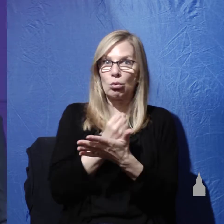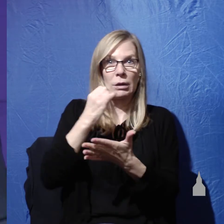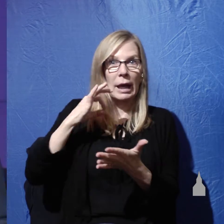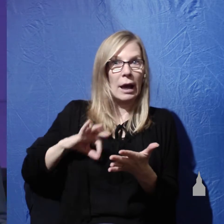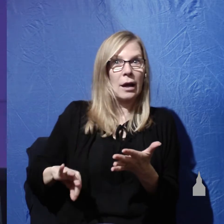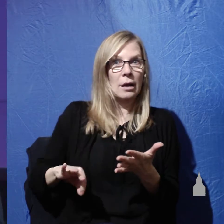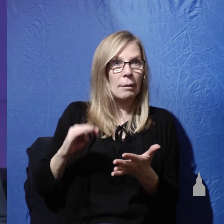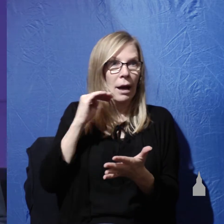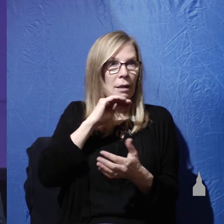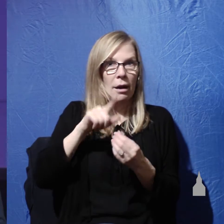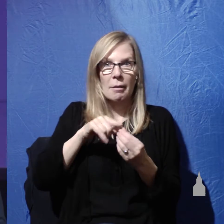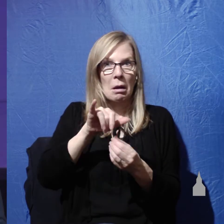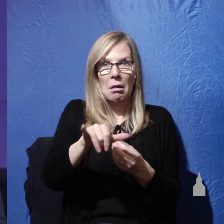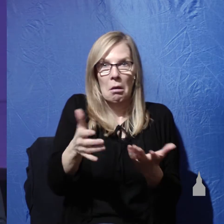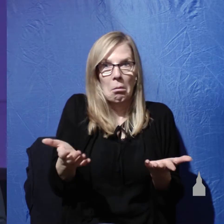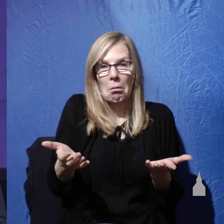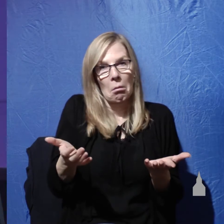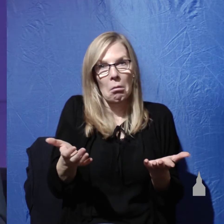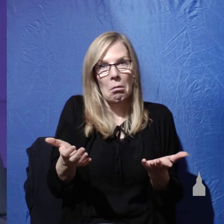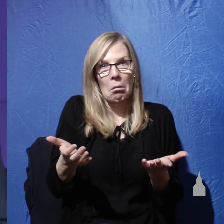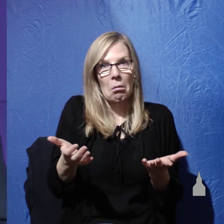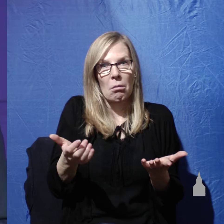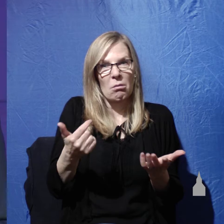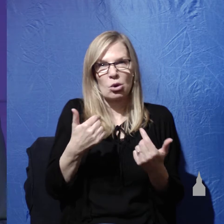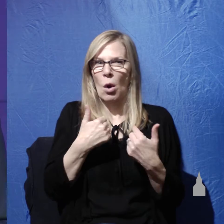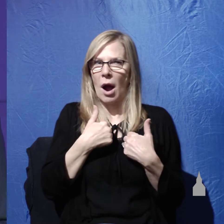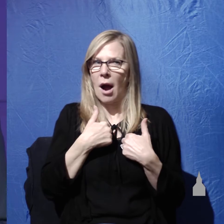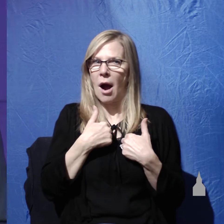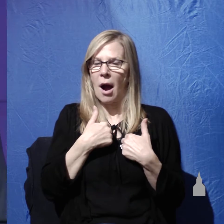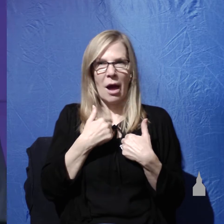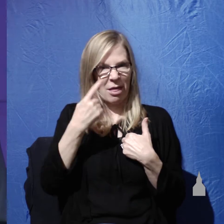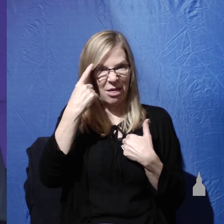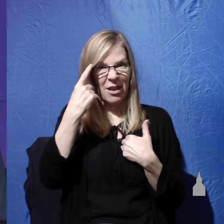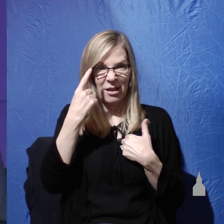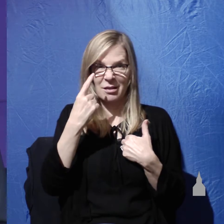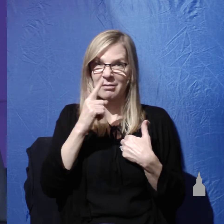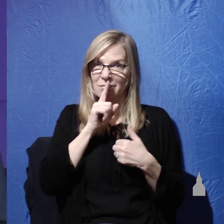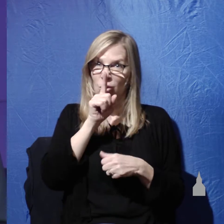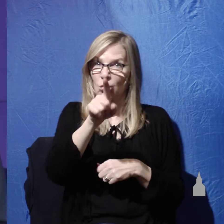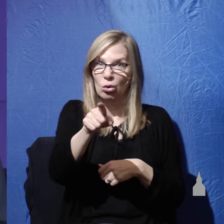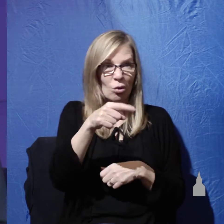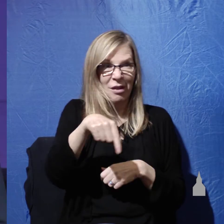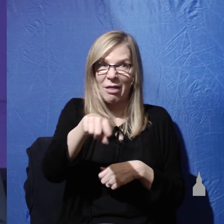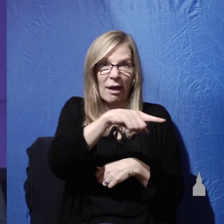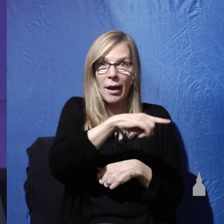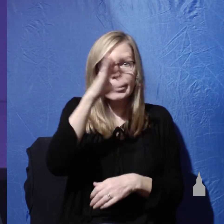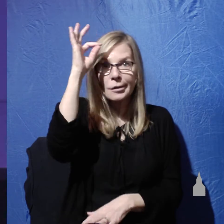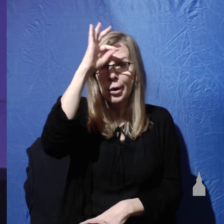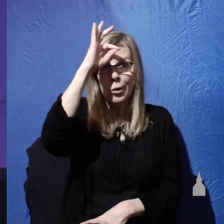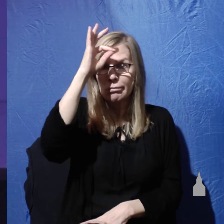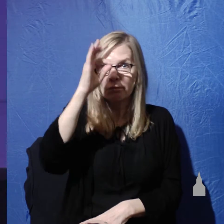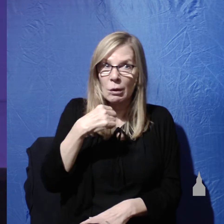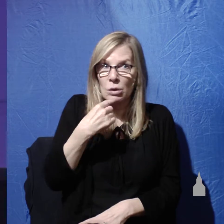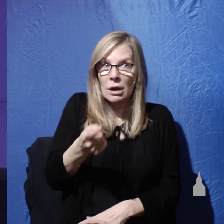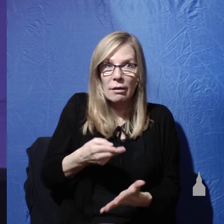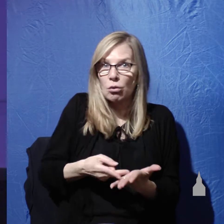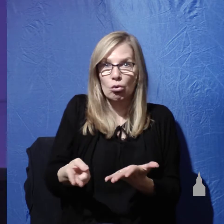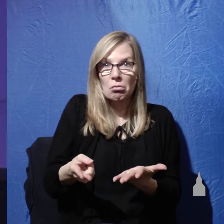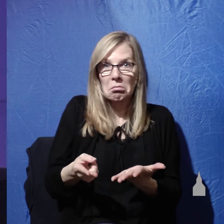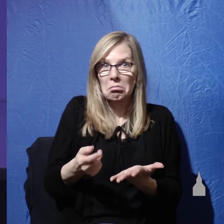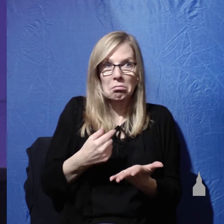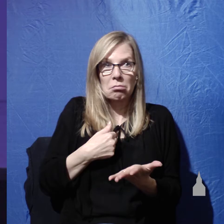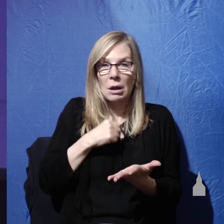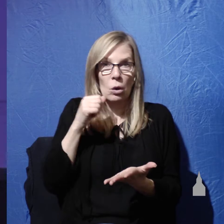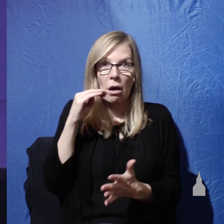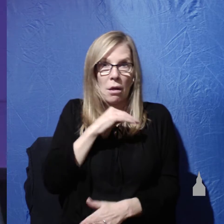gain by lying about this. So I take it at face value that they were saying the truth. No,